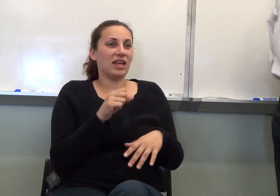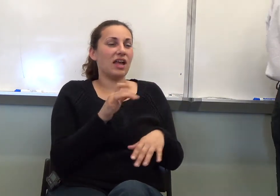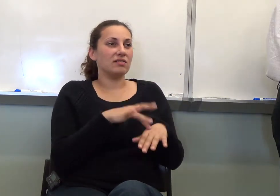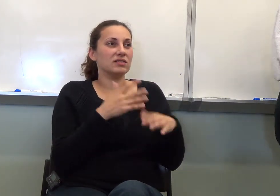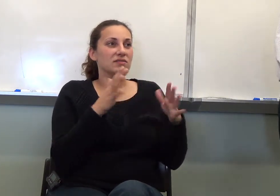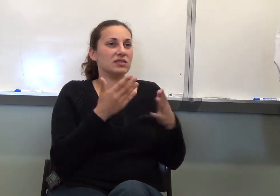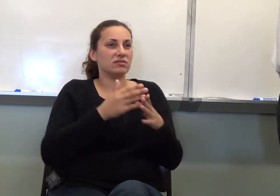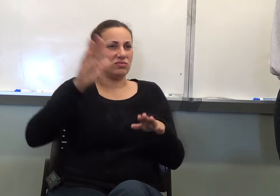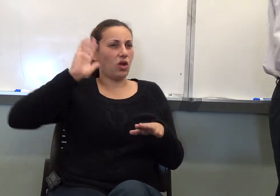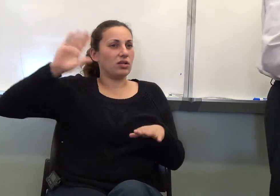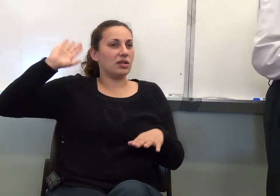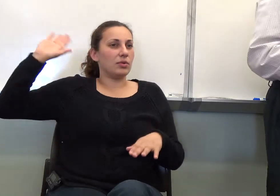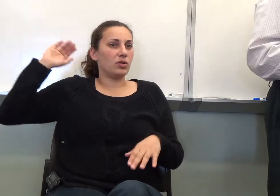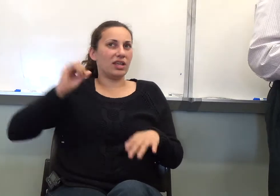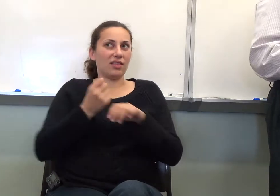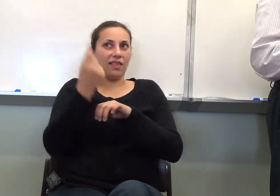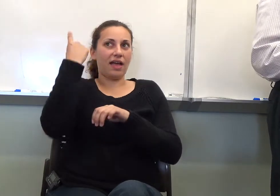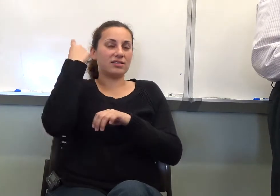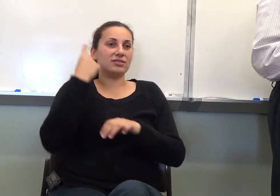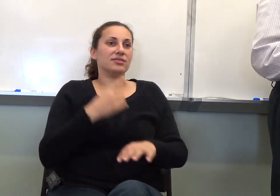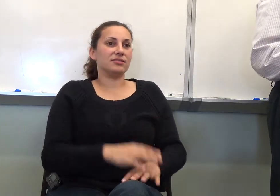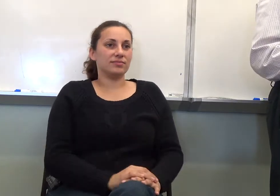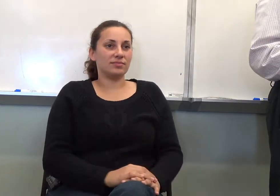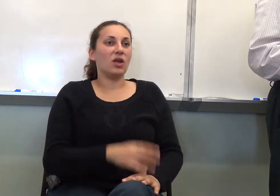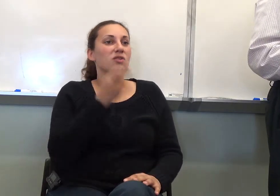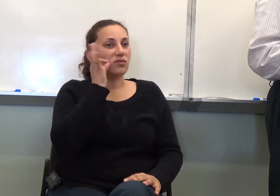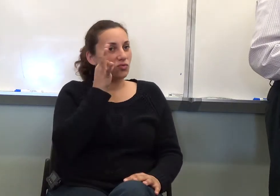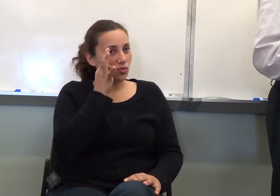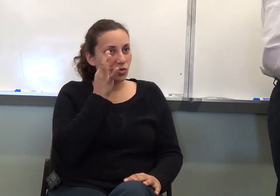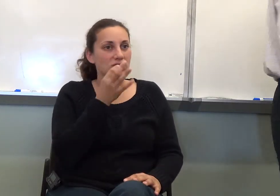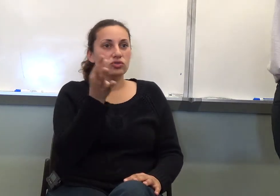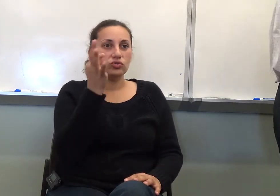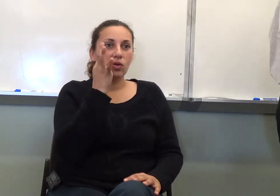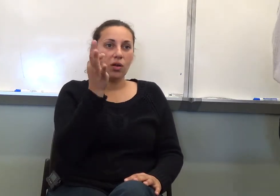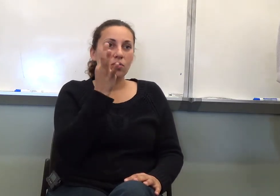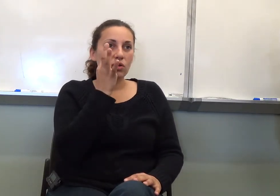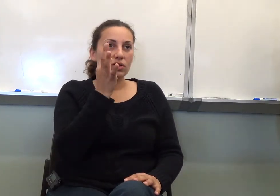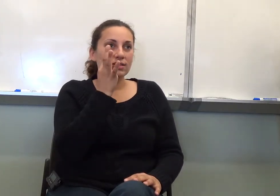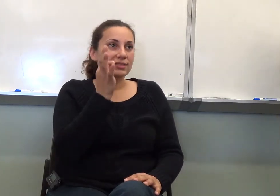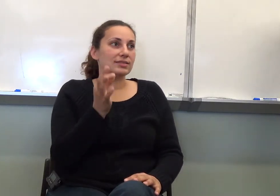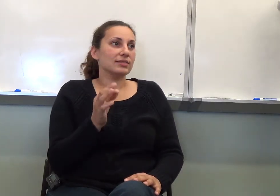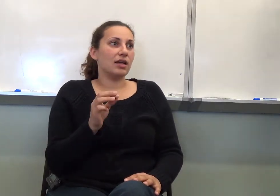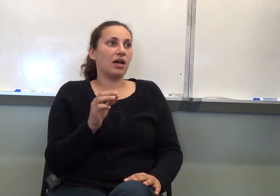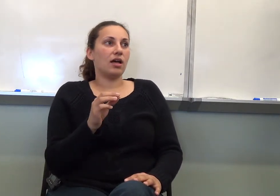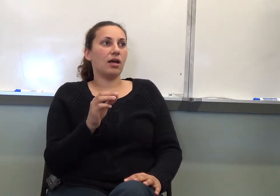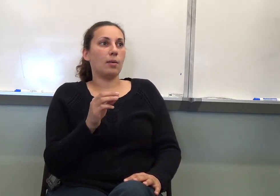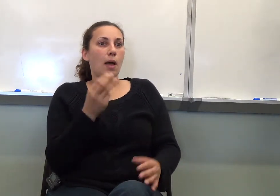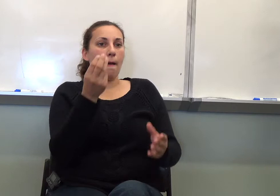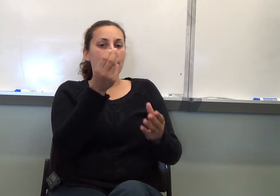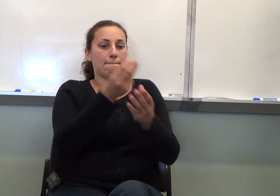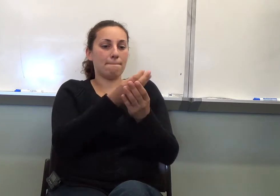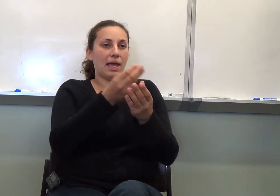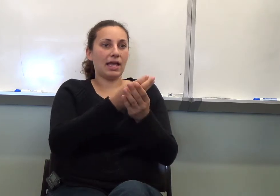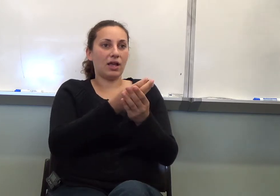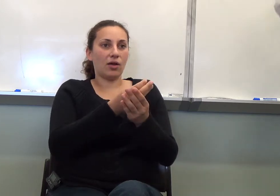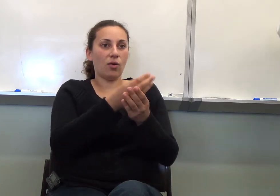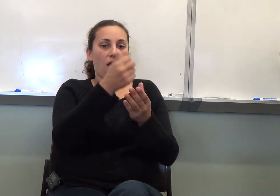There's a coefficient of 1 there. Right? It's the one that we never write. All right. That's called isolated. So the